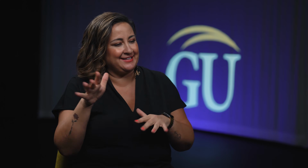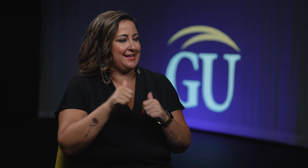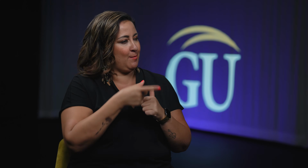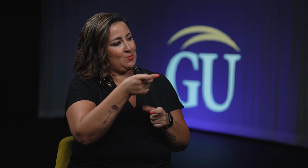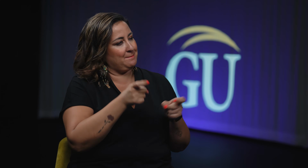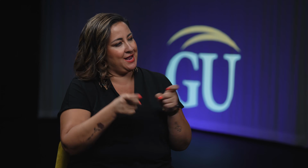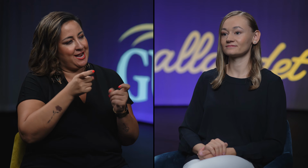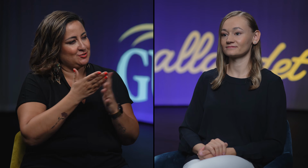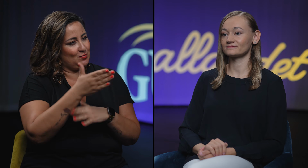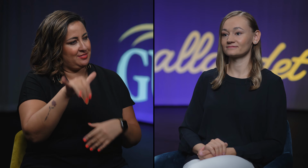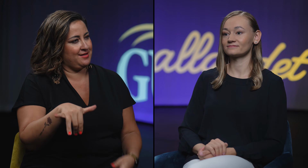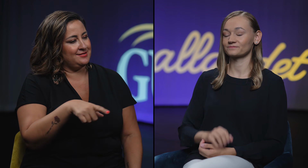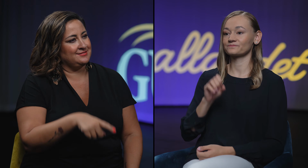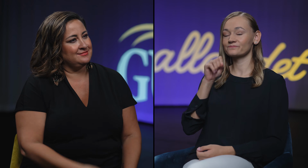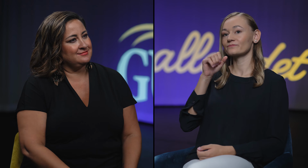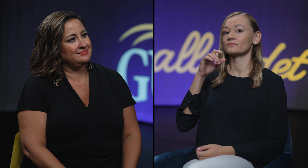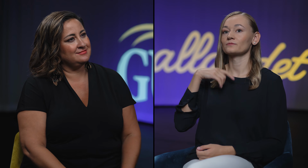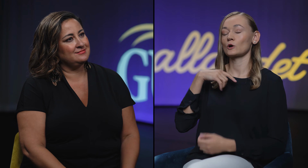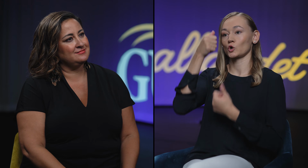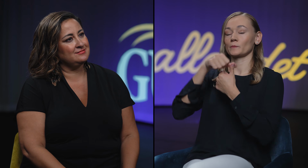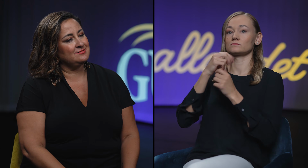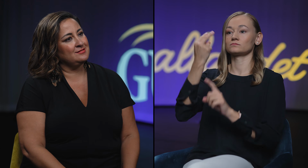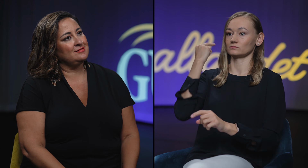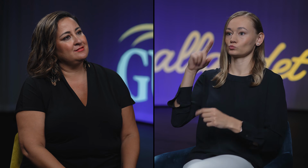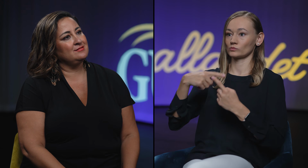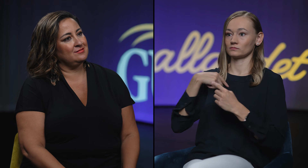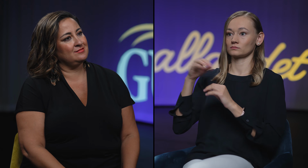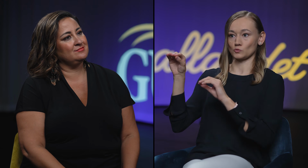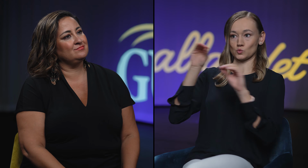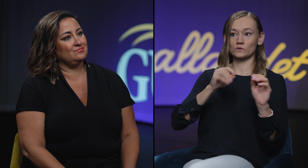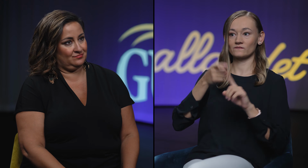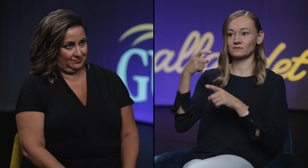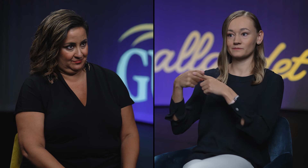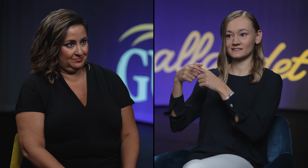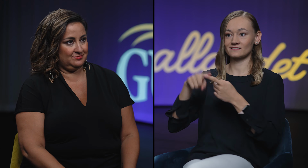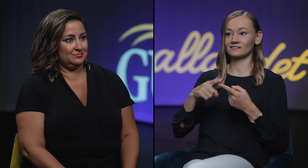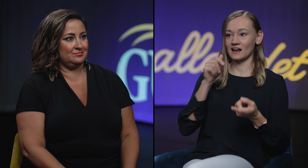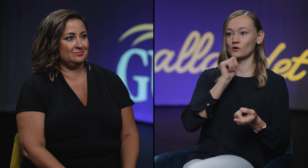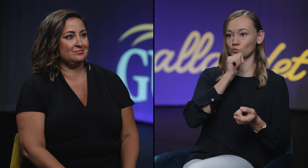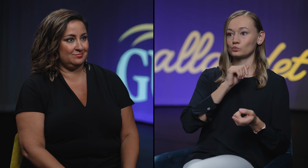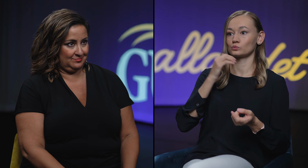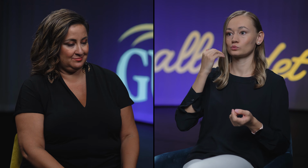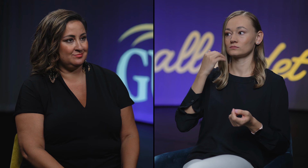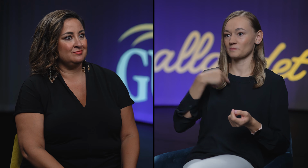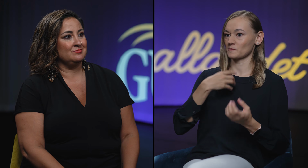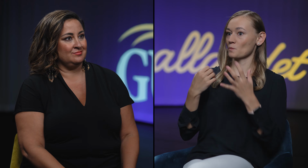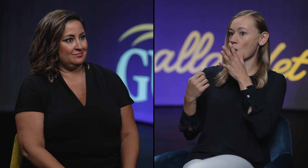How did you manage this? I remember when I moved from Belarus to Arizona, it was challenging for us